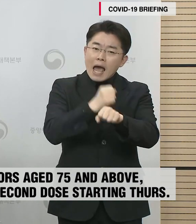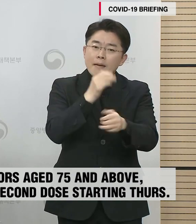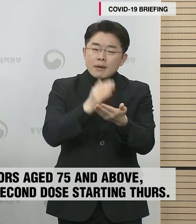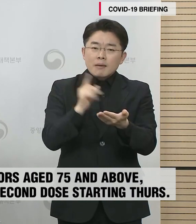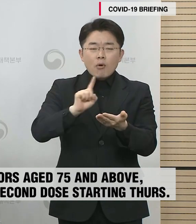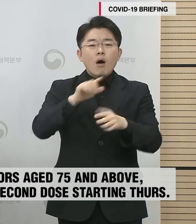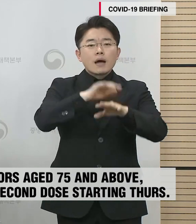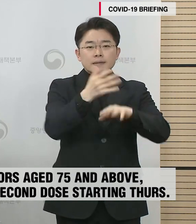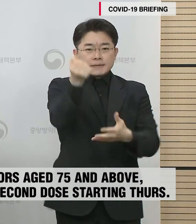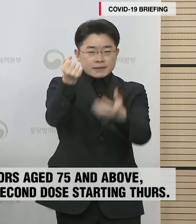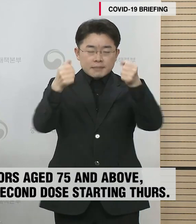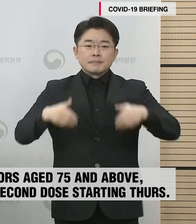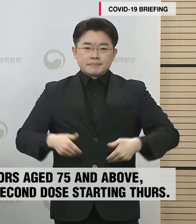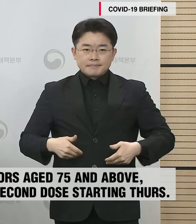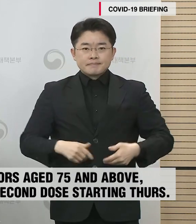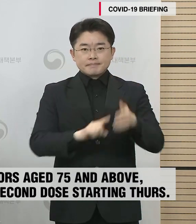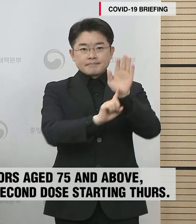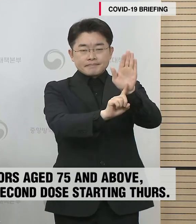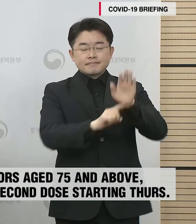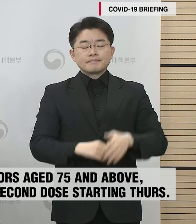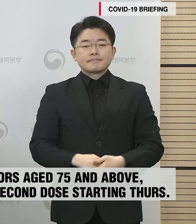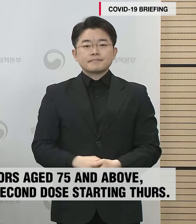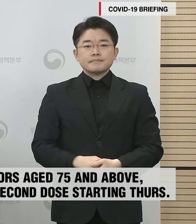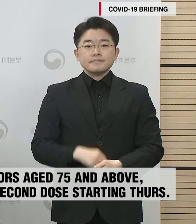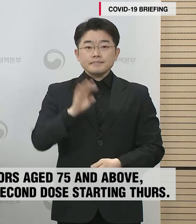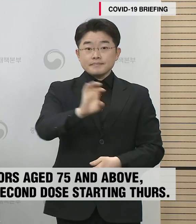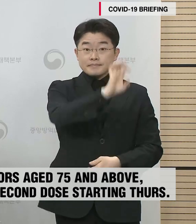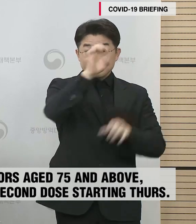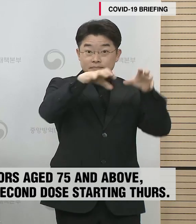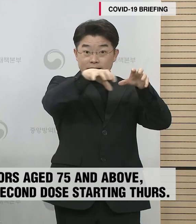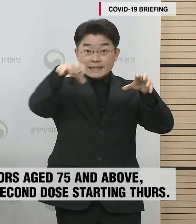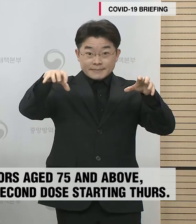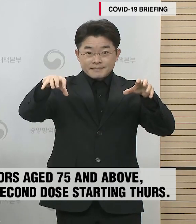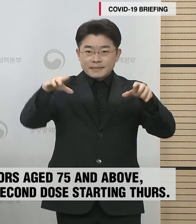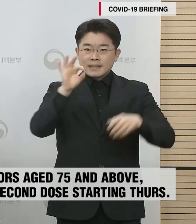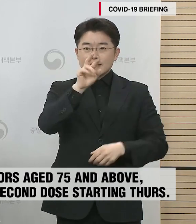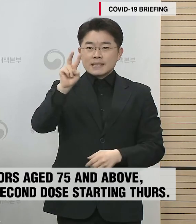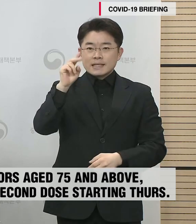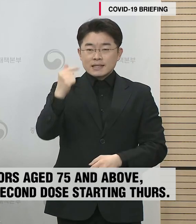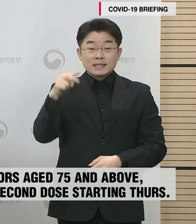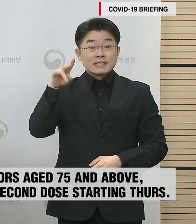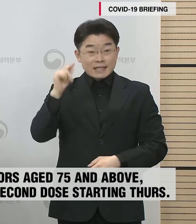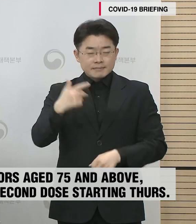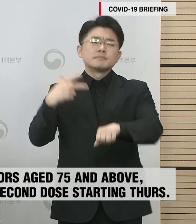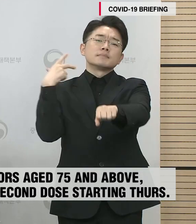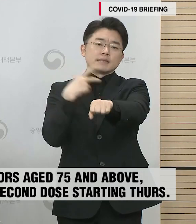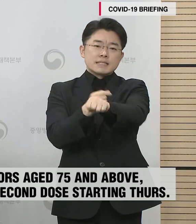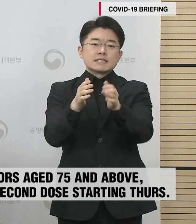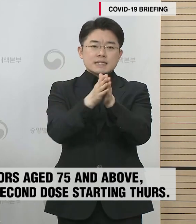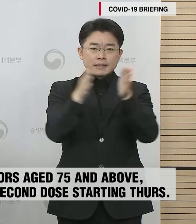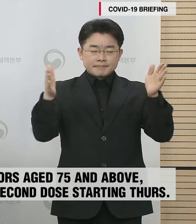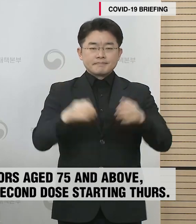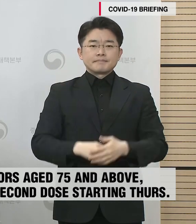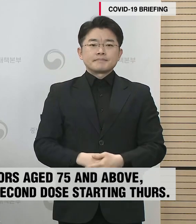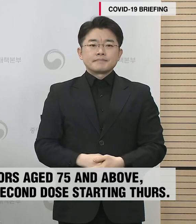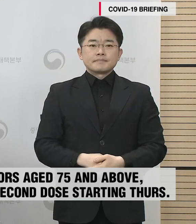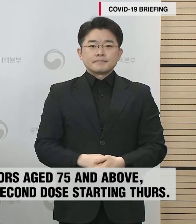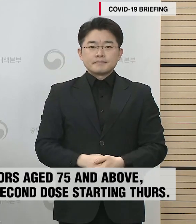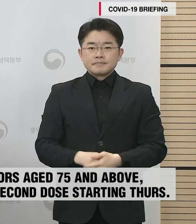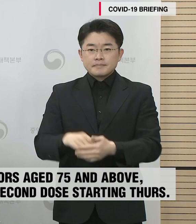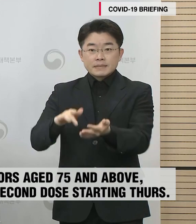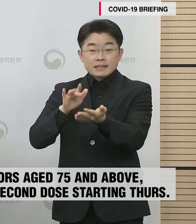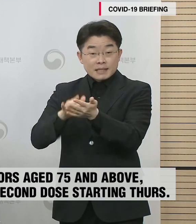vaccines should also be carried out at each of the nations. And also to this end, the European countries have agreed to